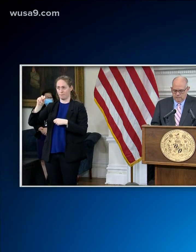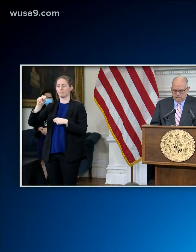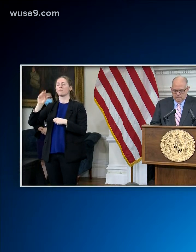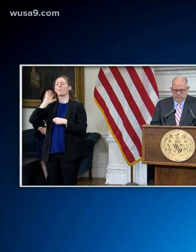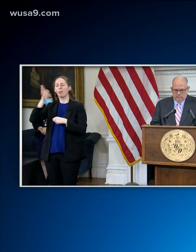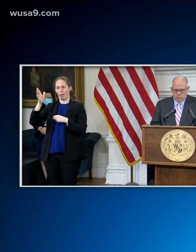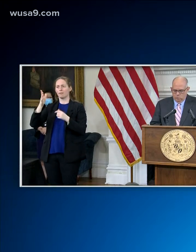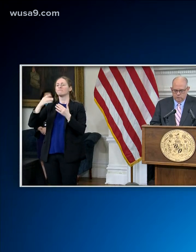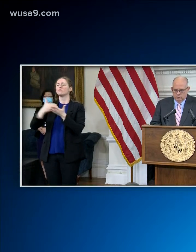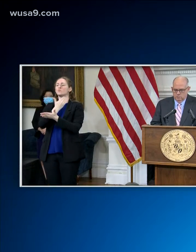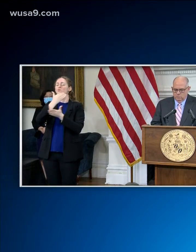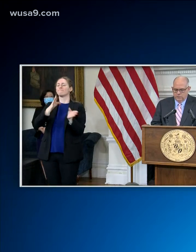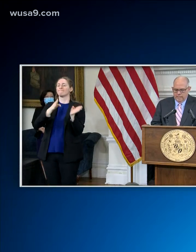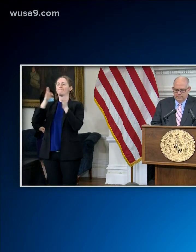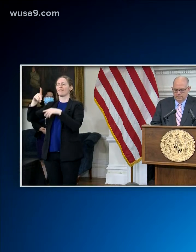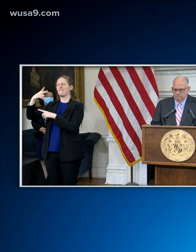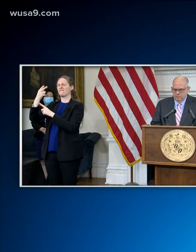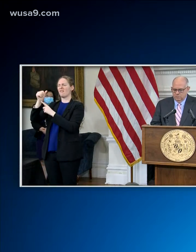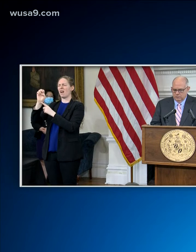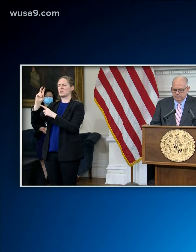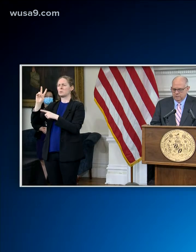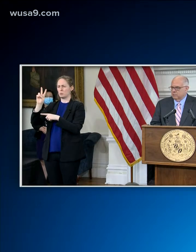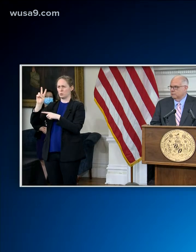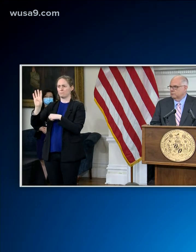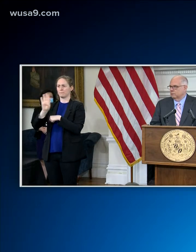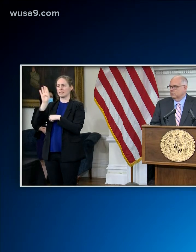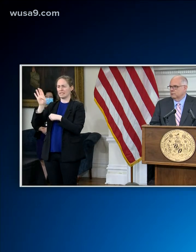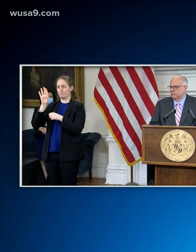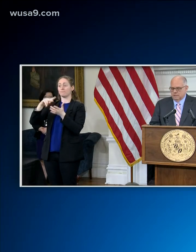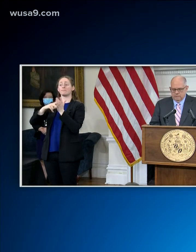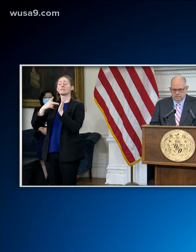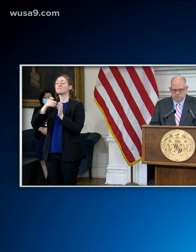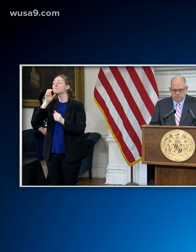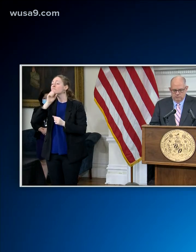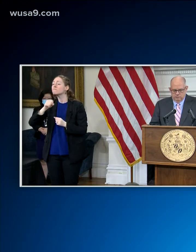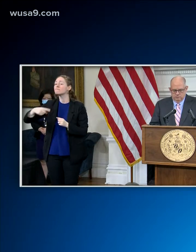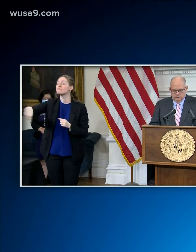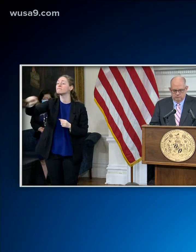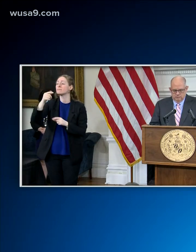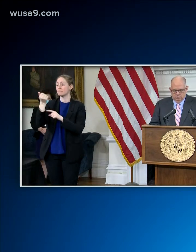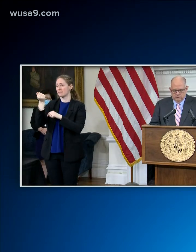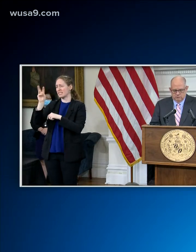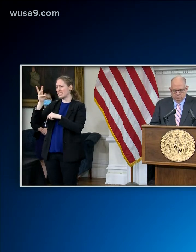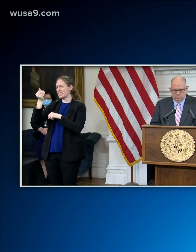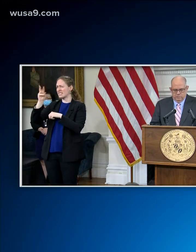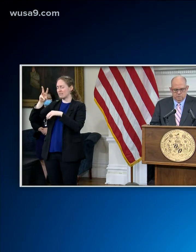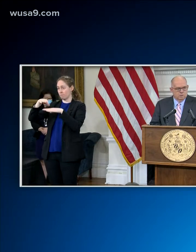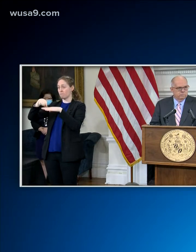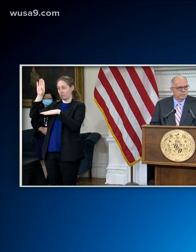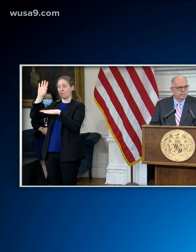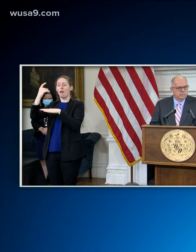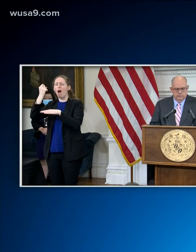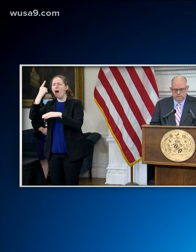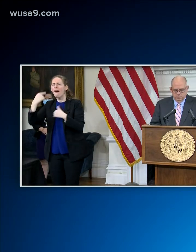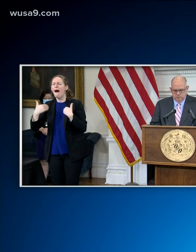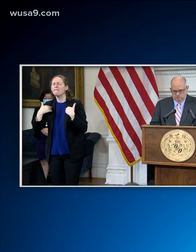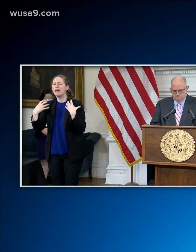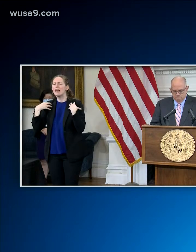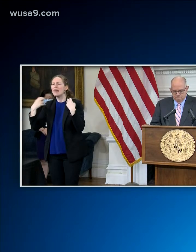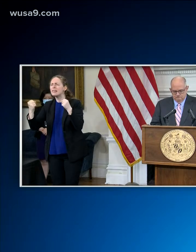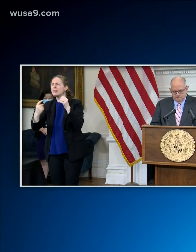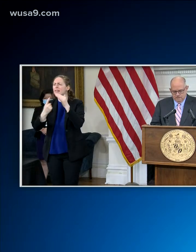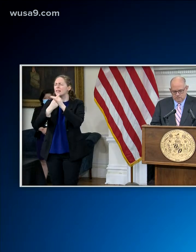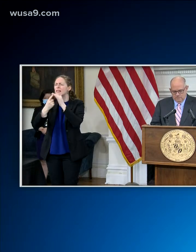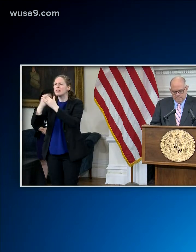16 and older with any medical conditions that increase the risk of severe COVID-19